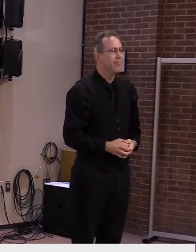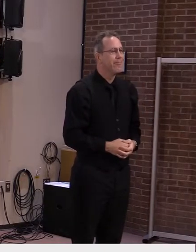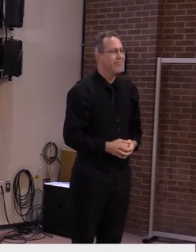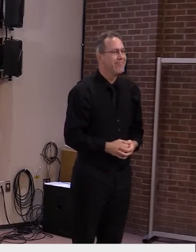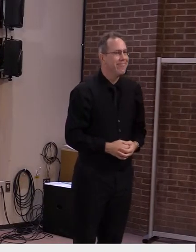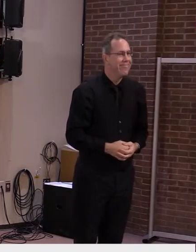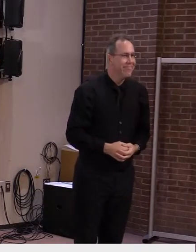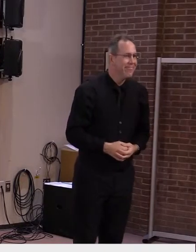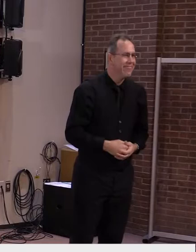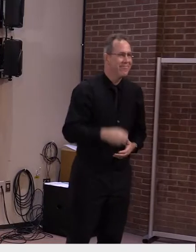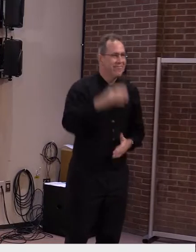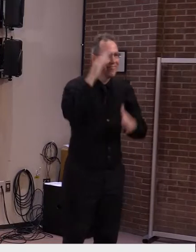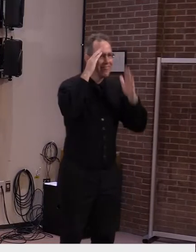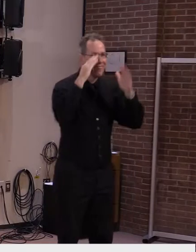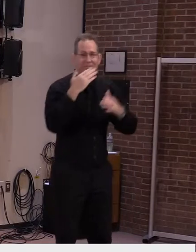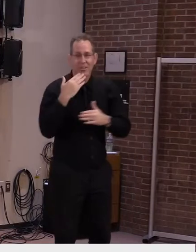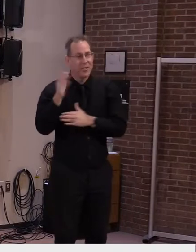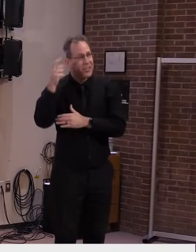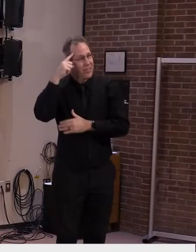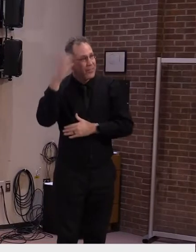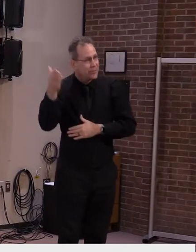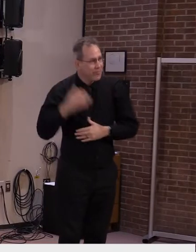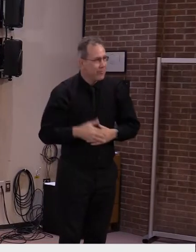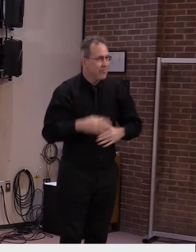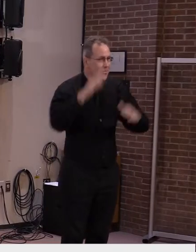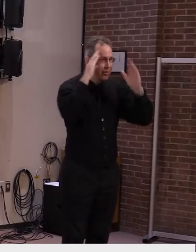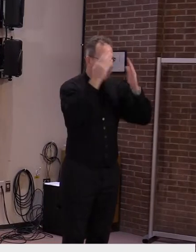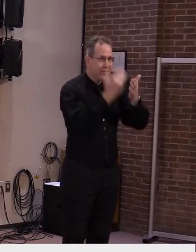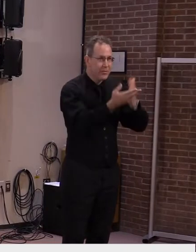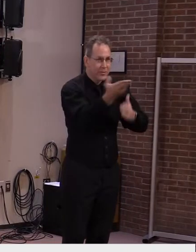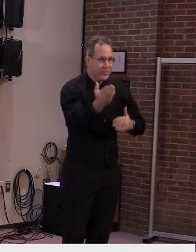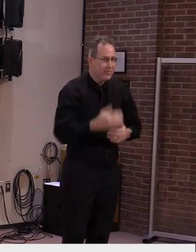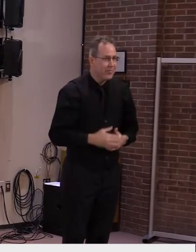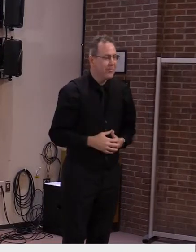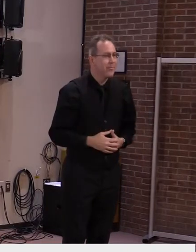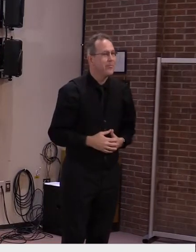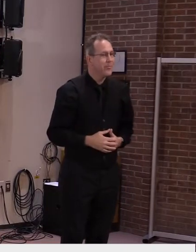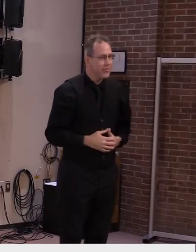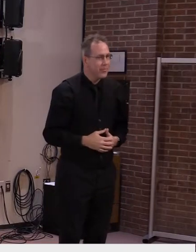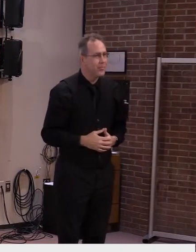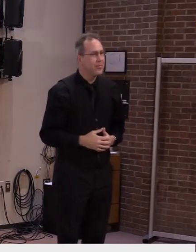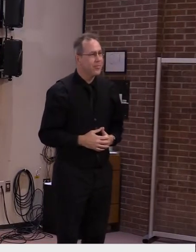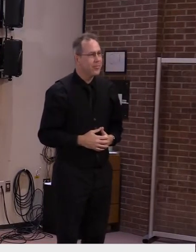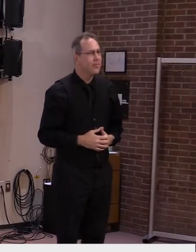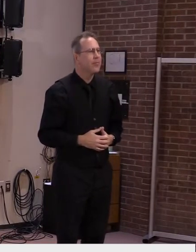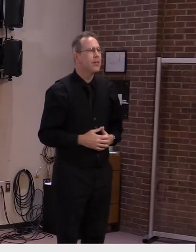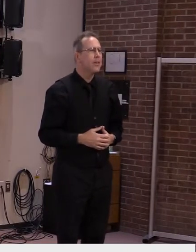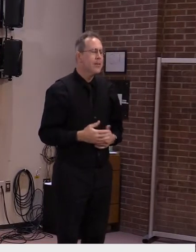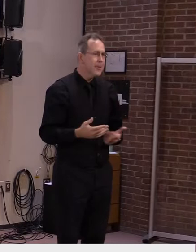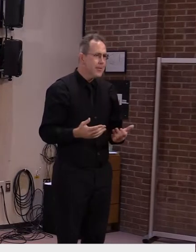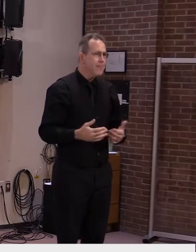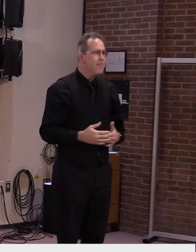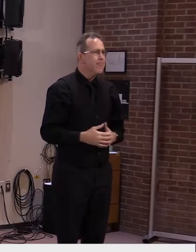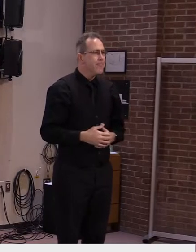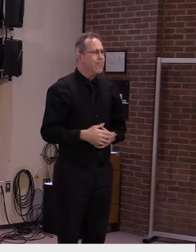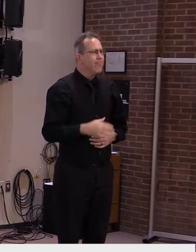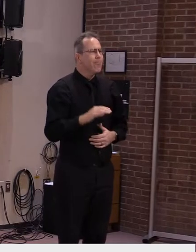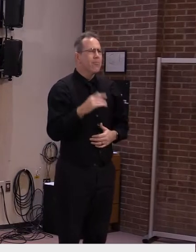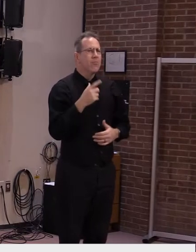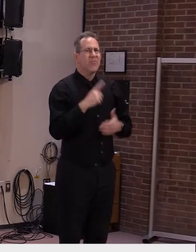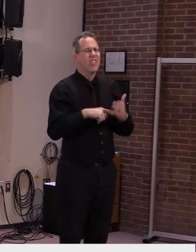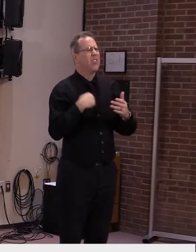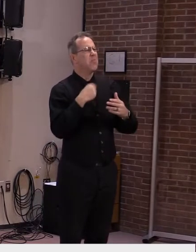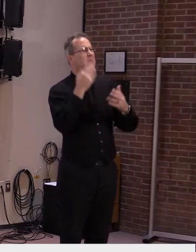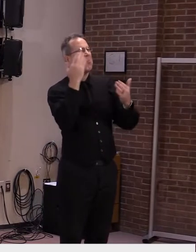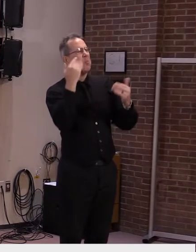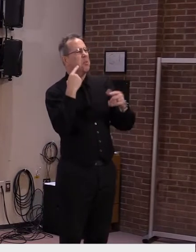Thank you, Governor, and good afternoon, everybody. So as we expected, both in Vermont, in New England, and across the